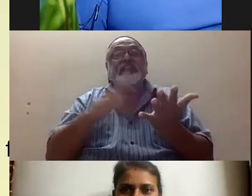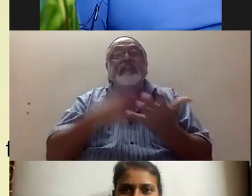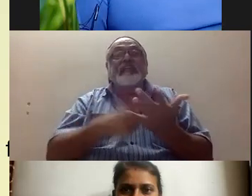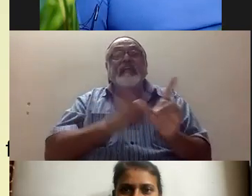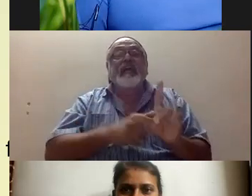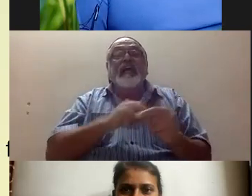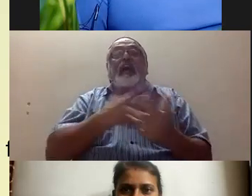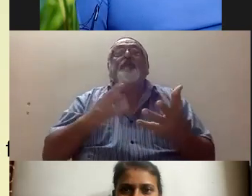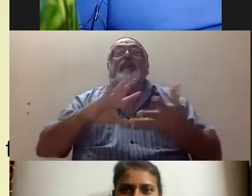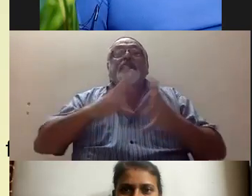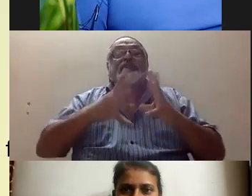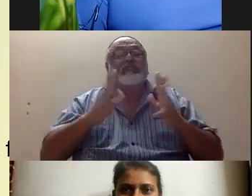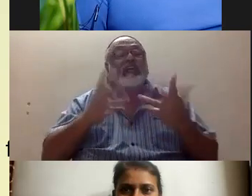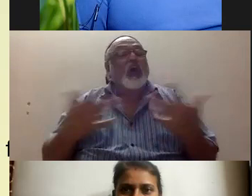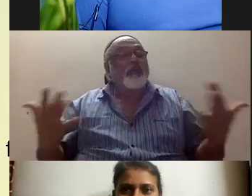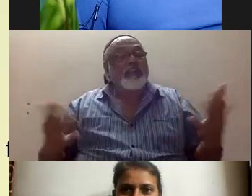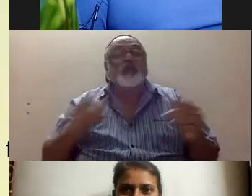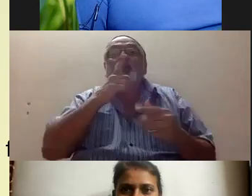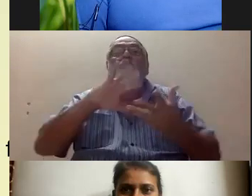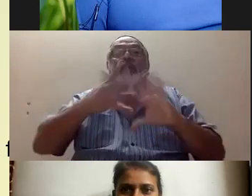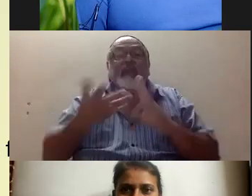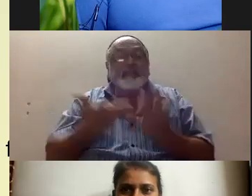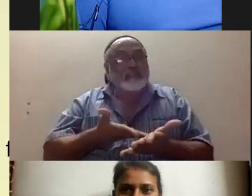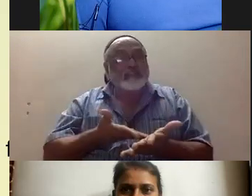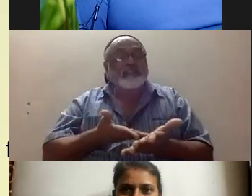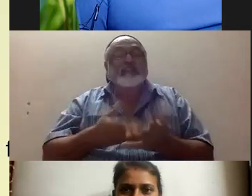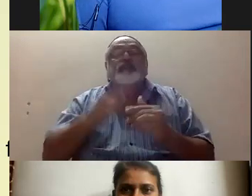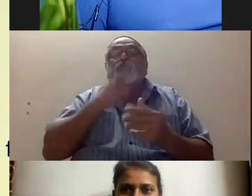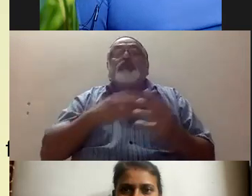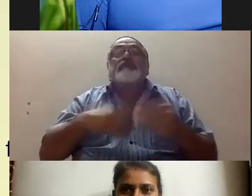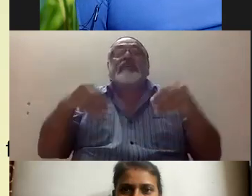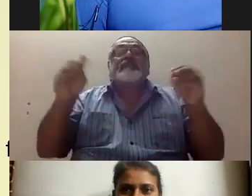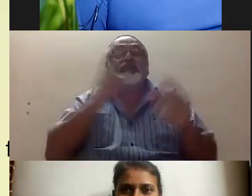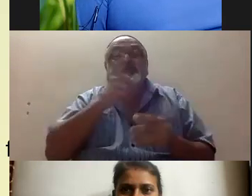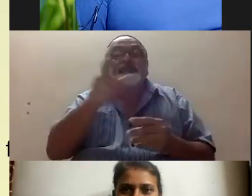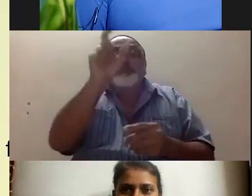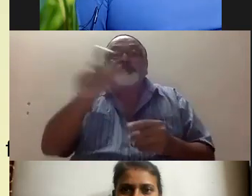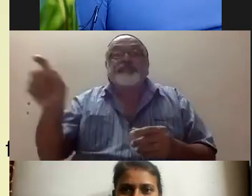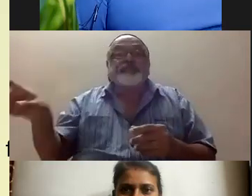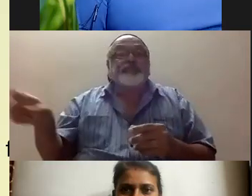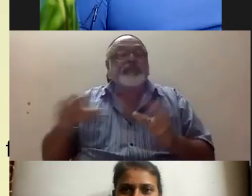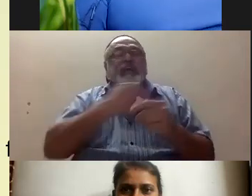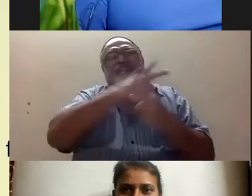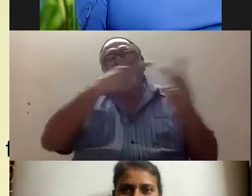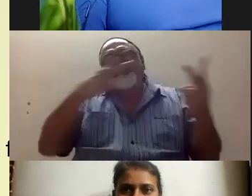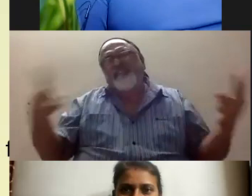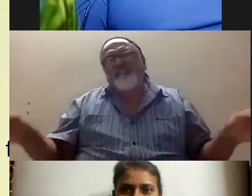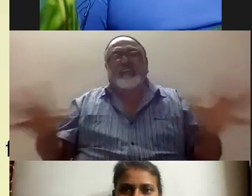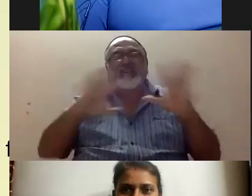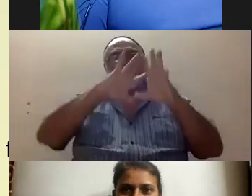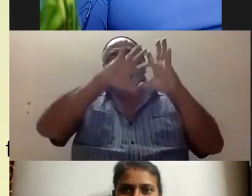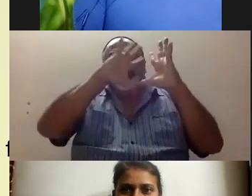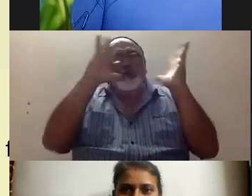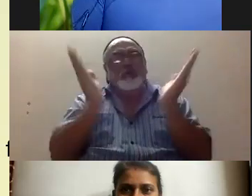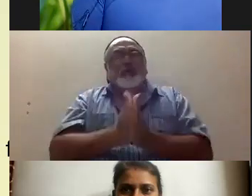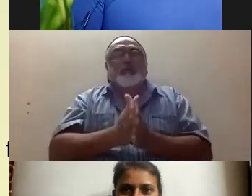kitna capacity hain, kaun banate hain, kaun customers hain. So we have detailed all that so that you get a